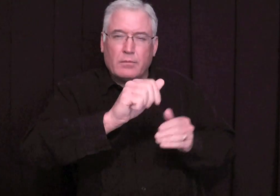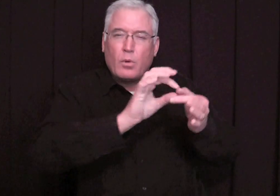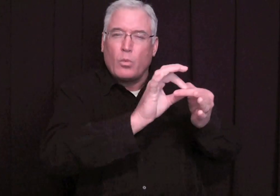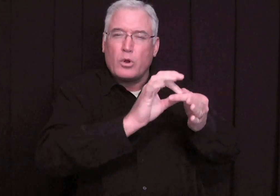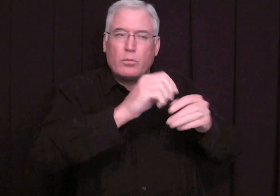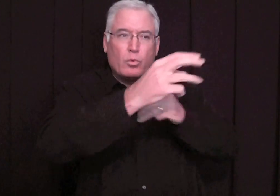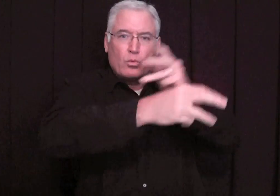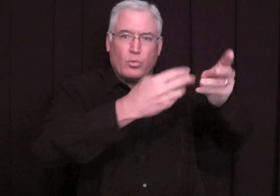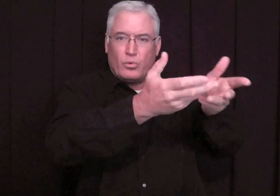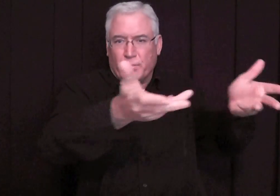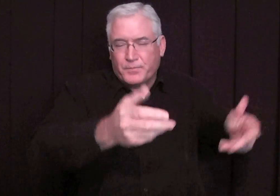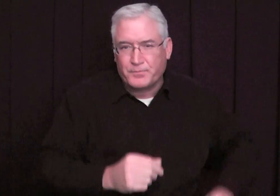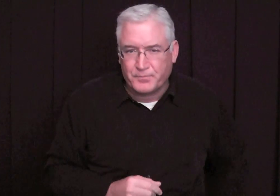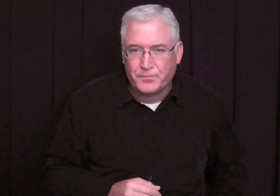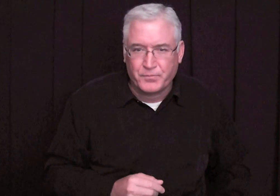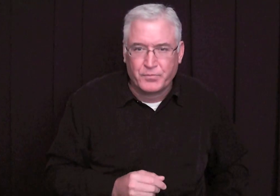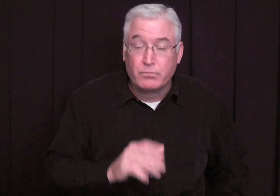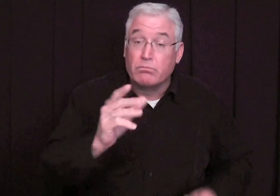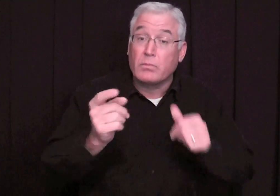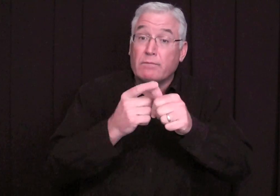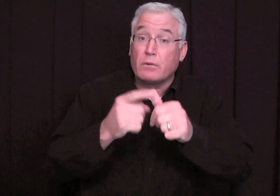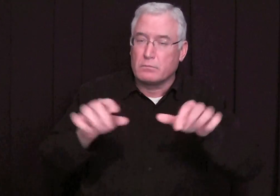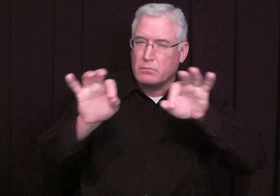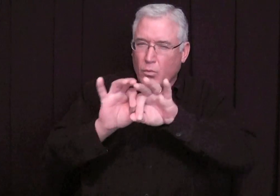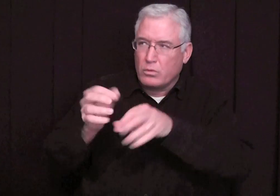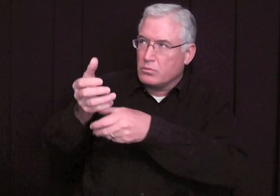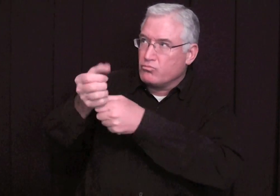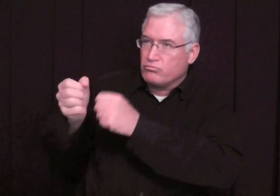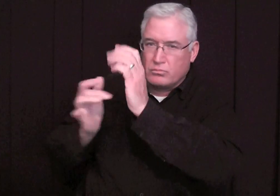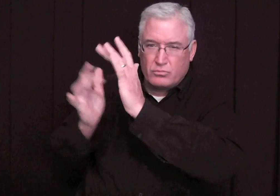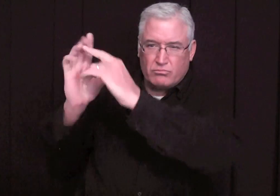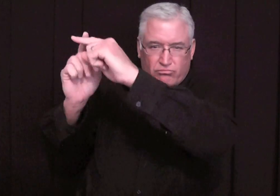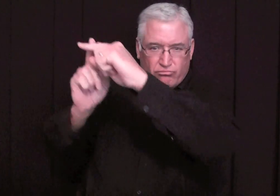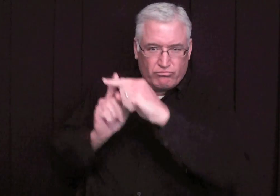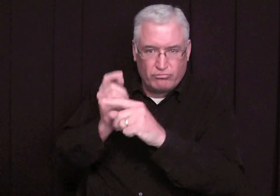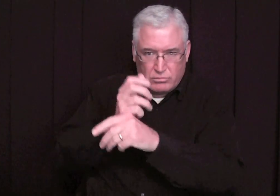sins that you have. Free from the sins and the things of this world.